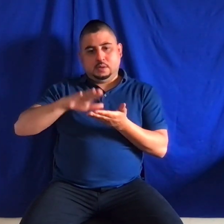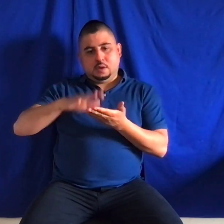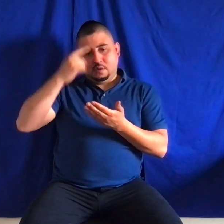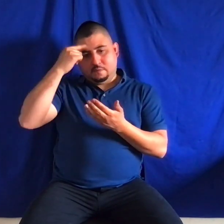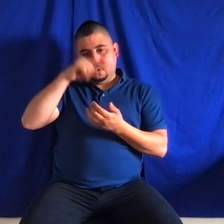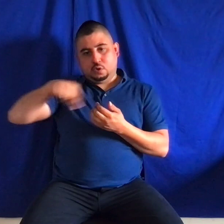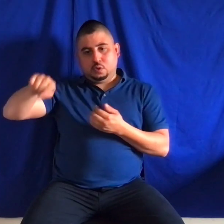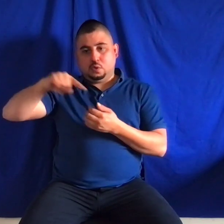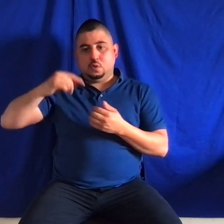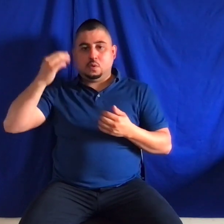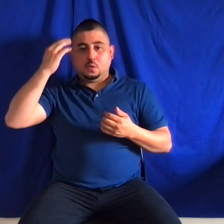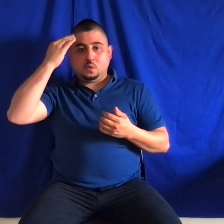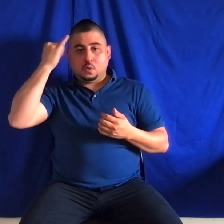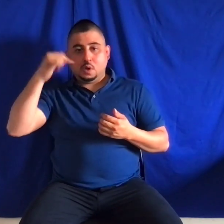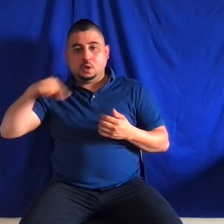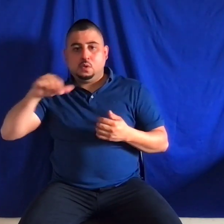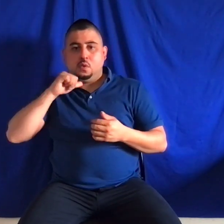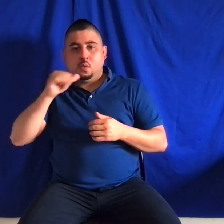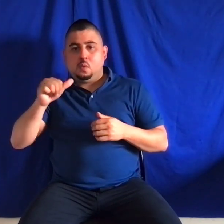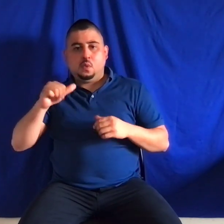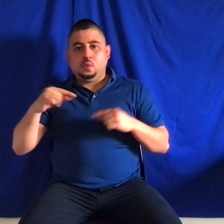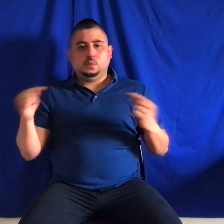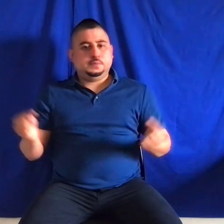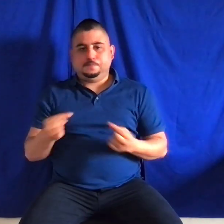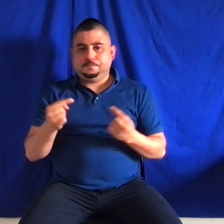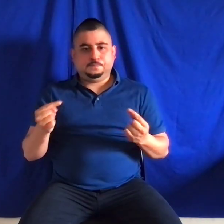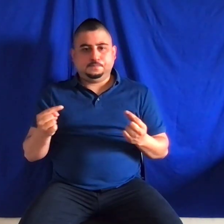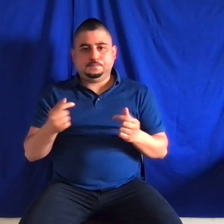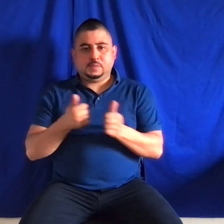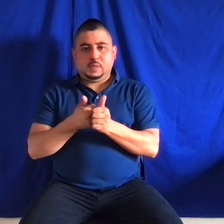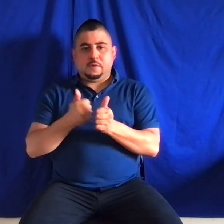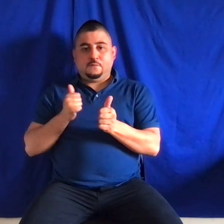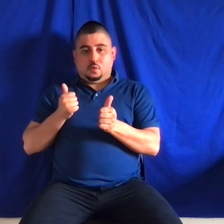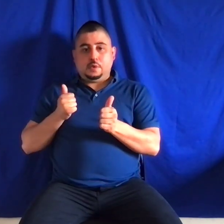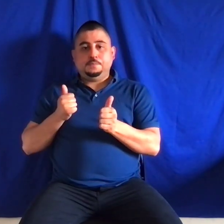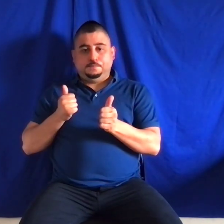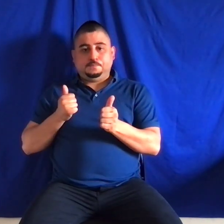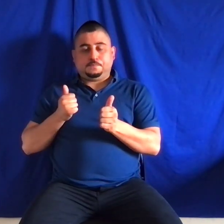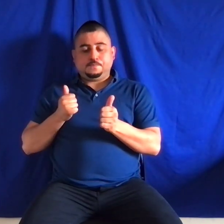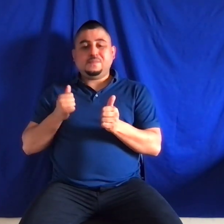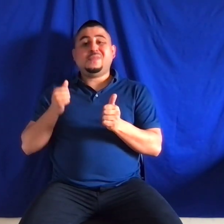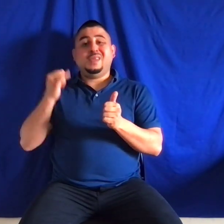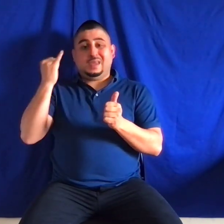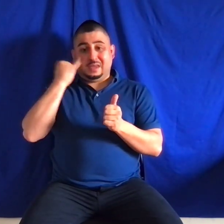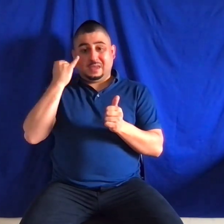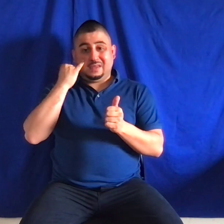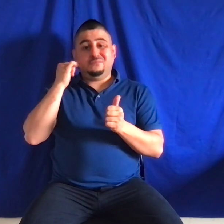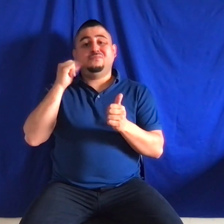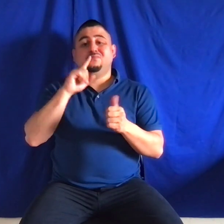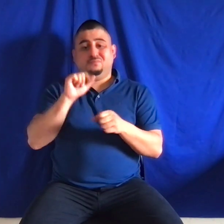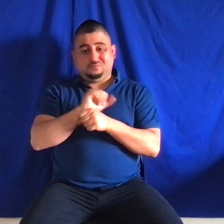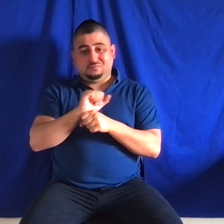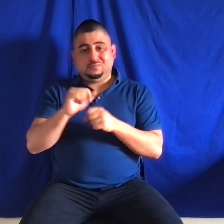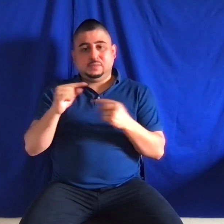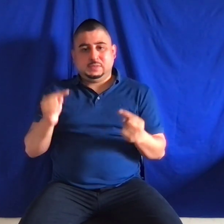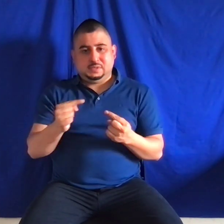that you may not commit sin. But if anyone does sin, we have an advocate with the